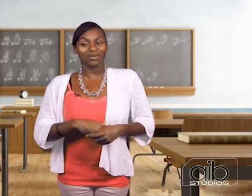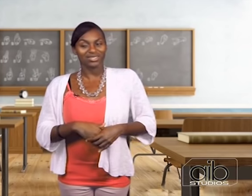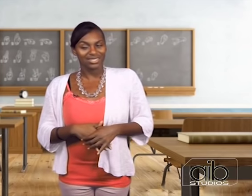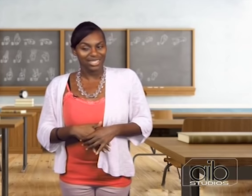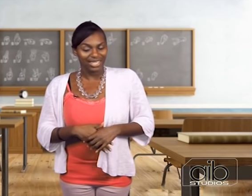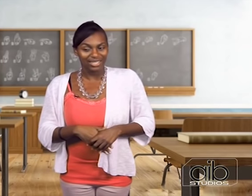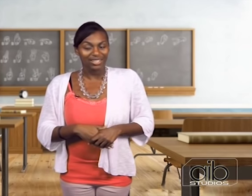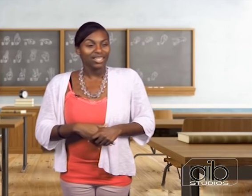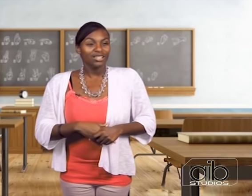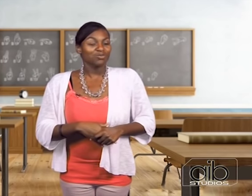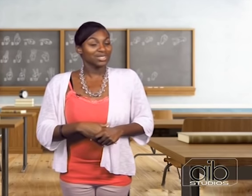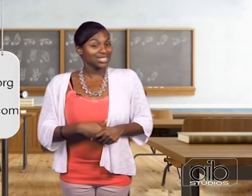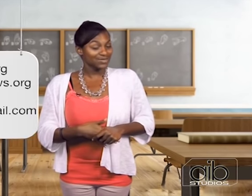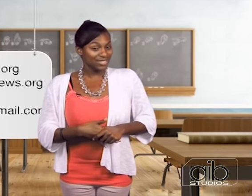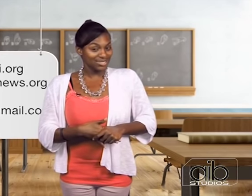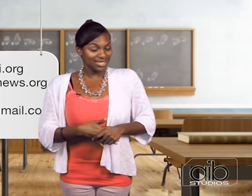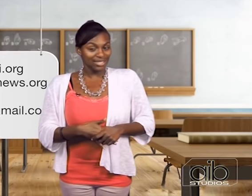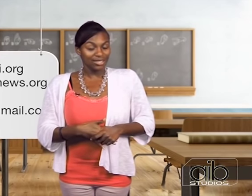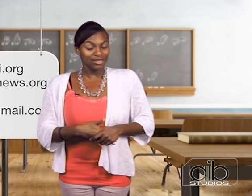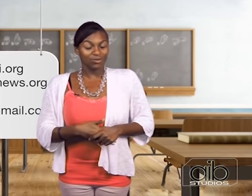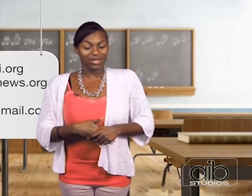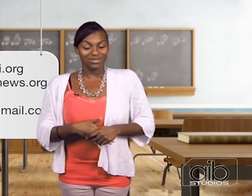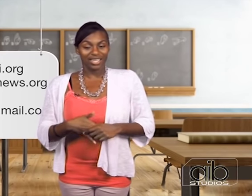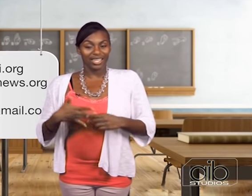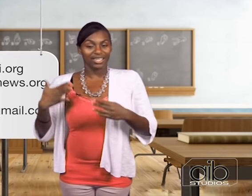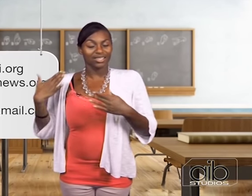once again, please visit the website